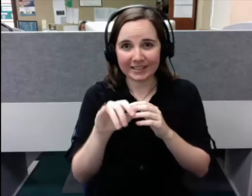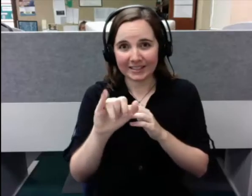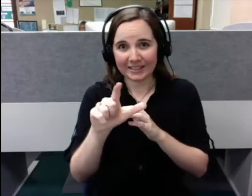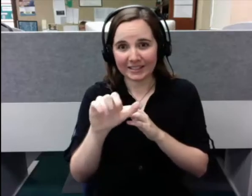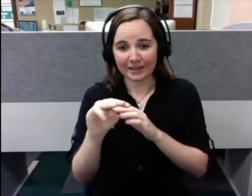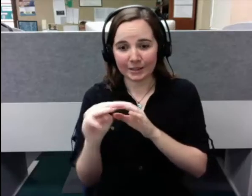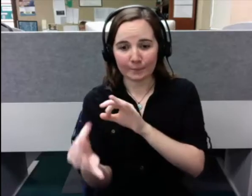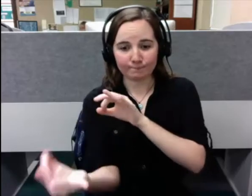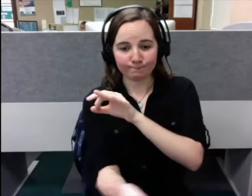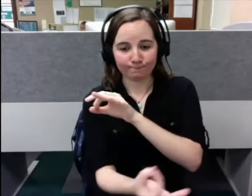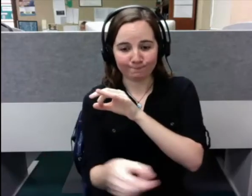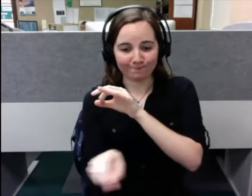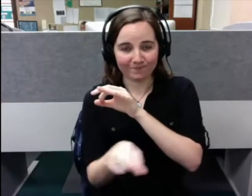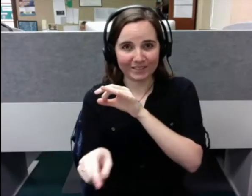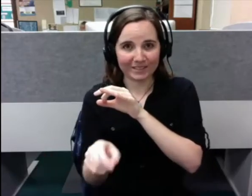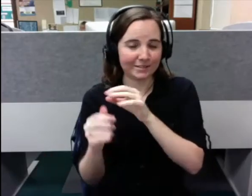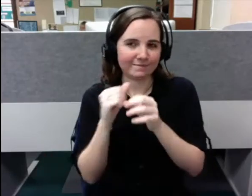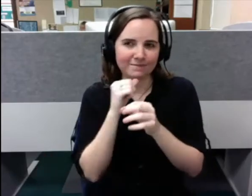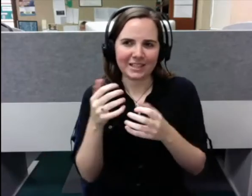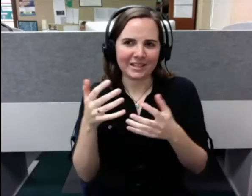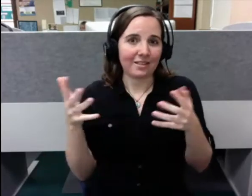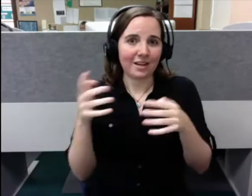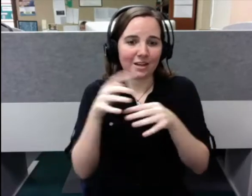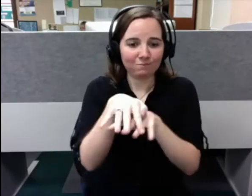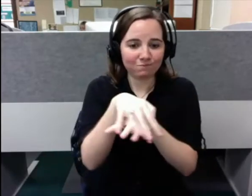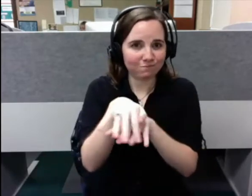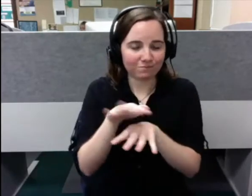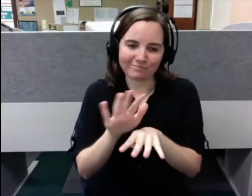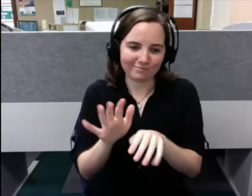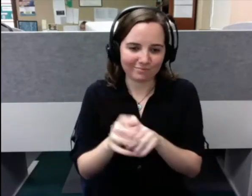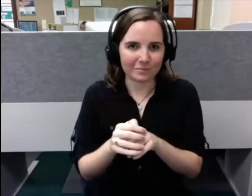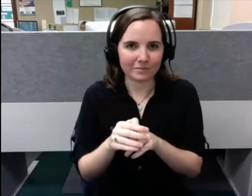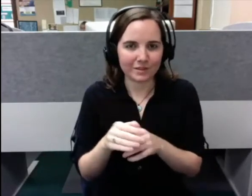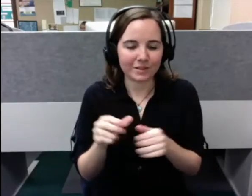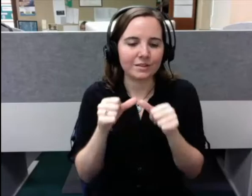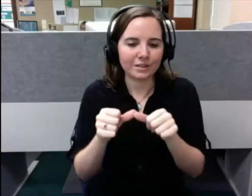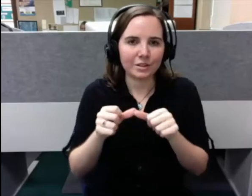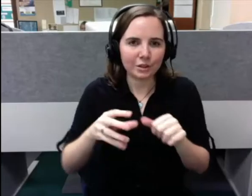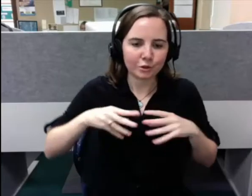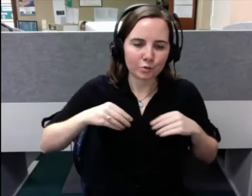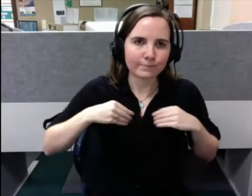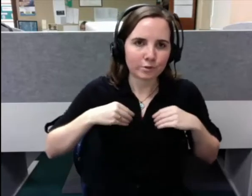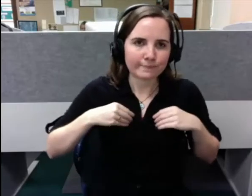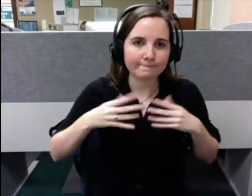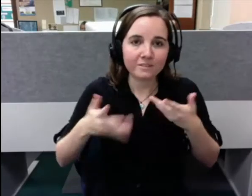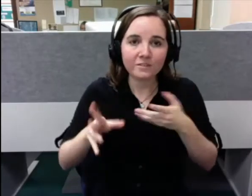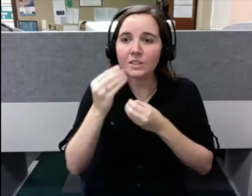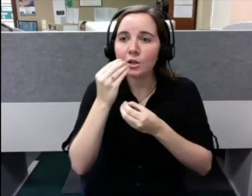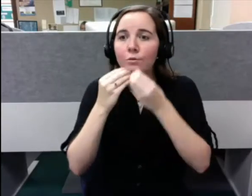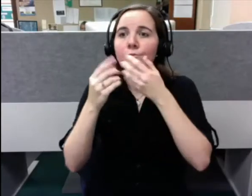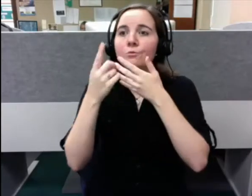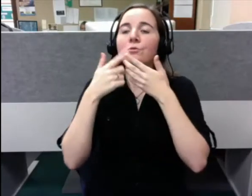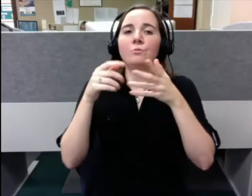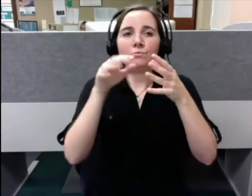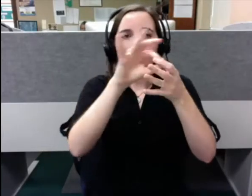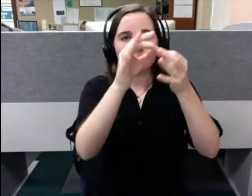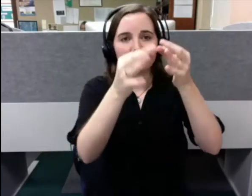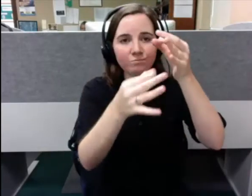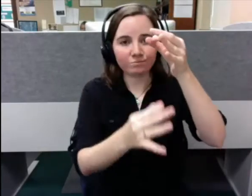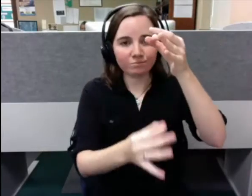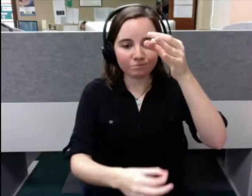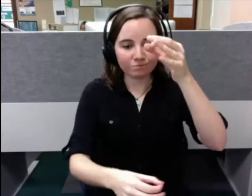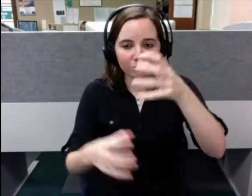that water absorption occurs to a great degree. After you've taken food into your body, chewed it up, sent it to your stomach for